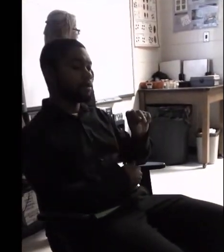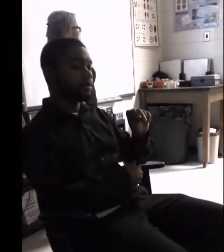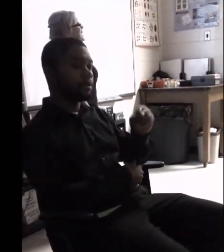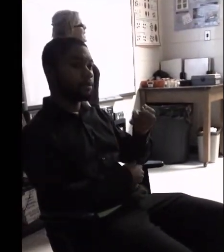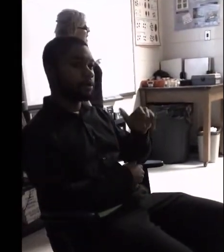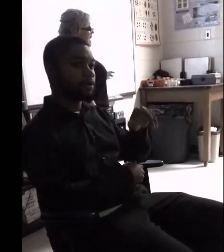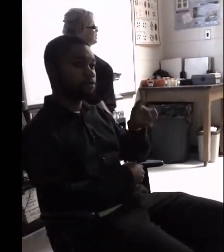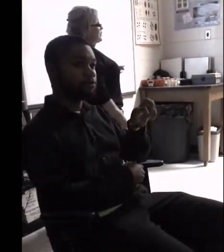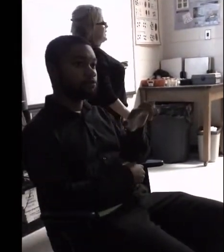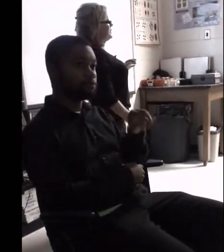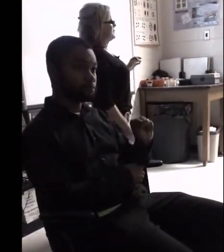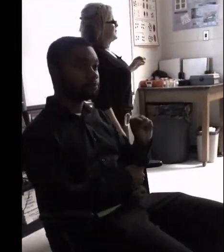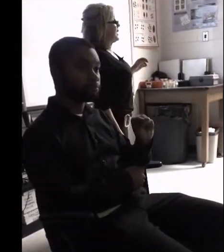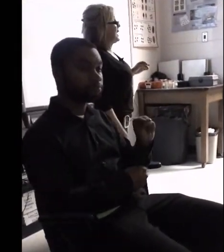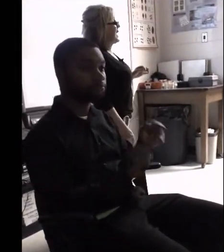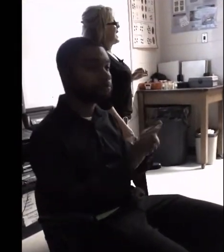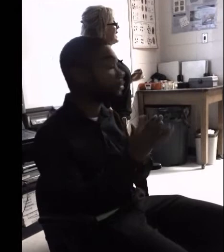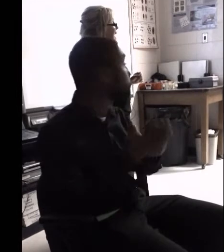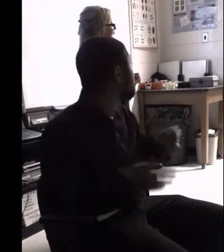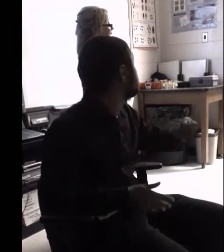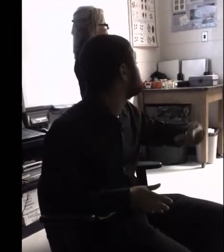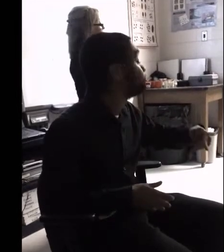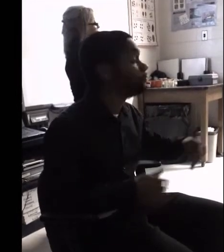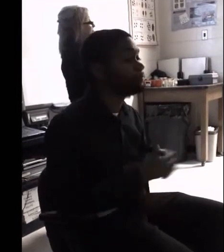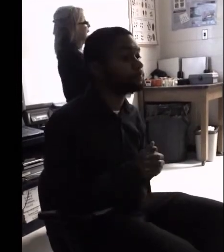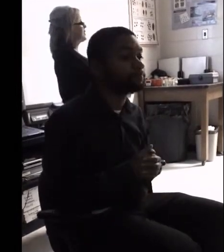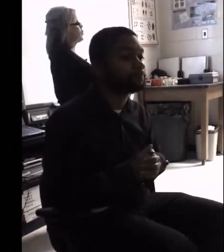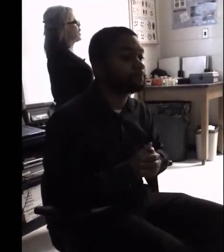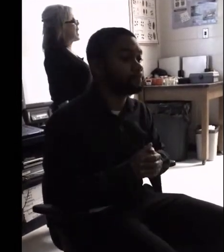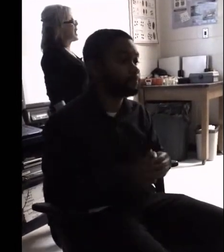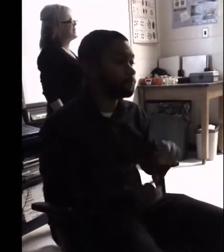hydrin. Ninhydrin.